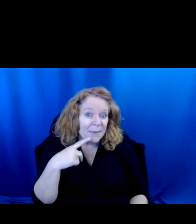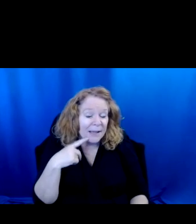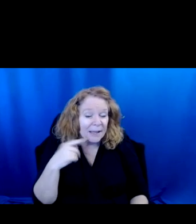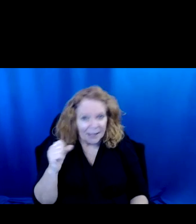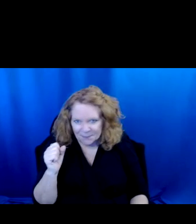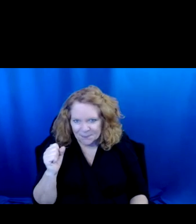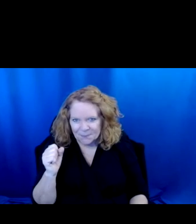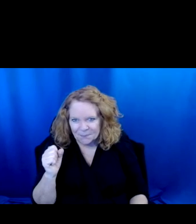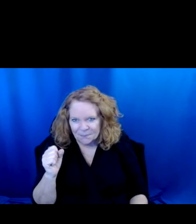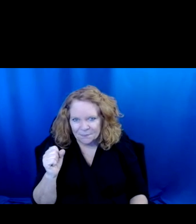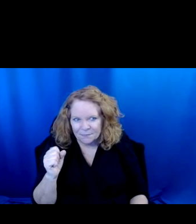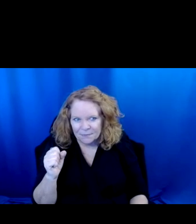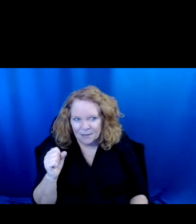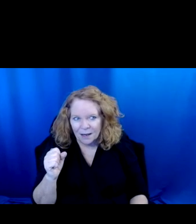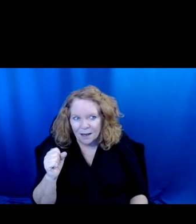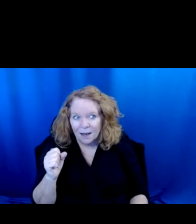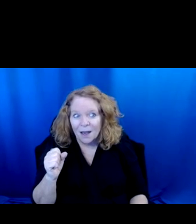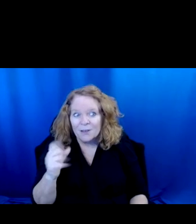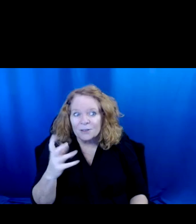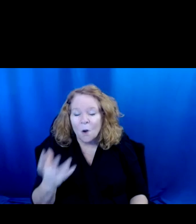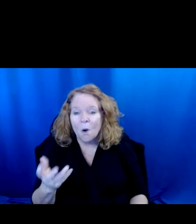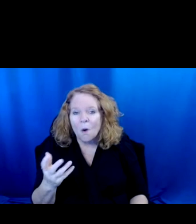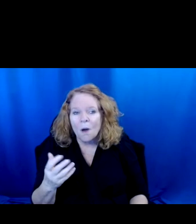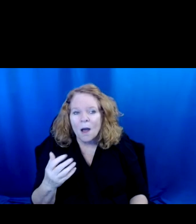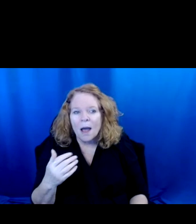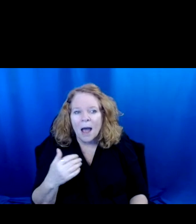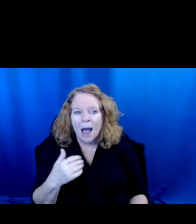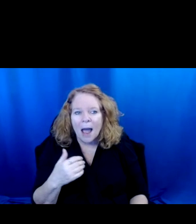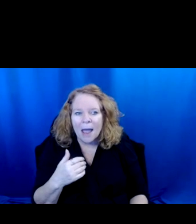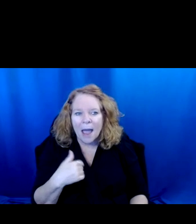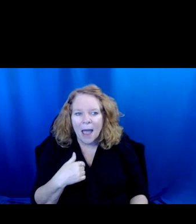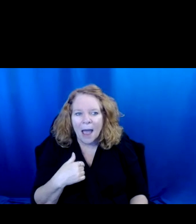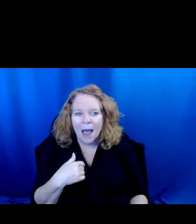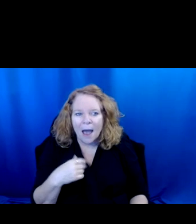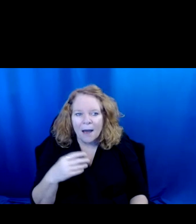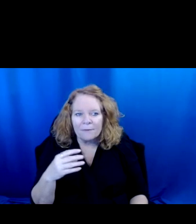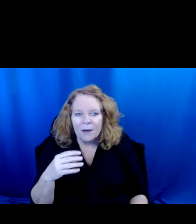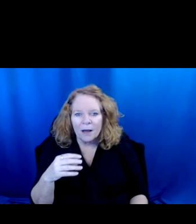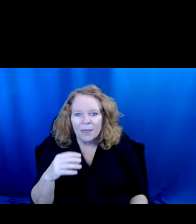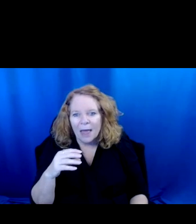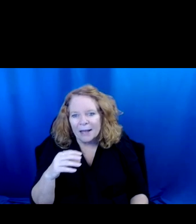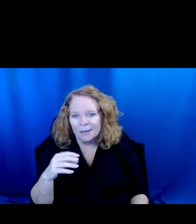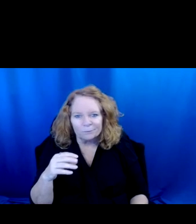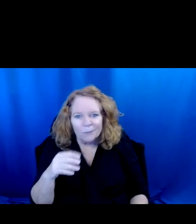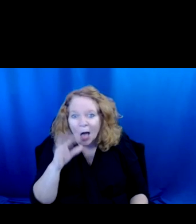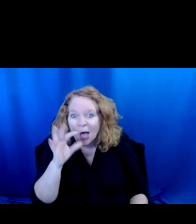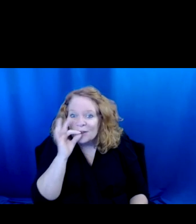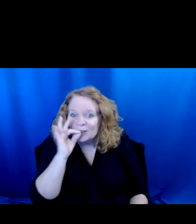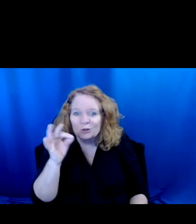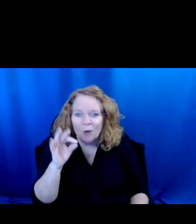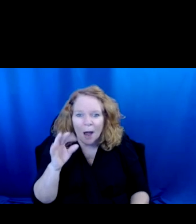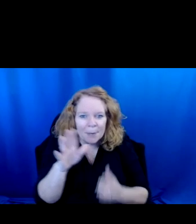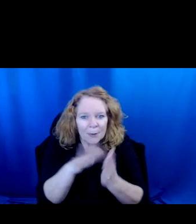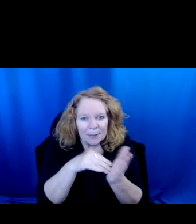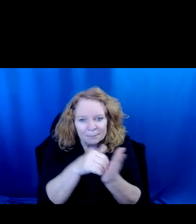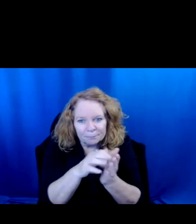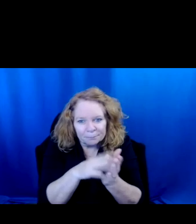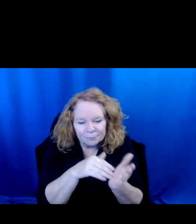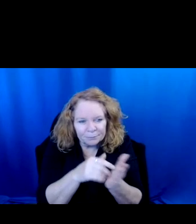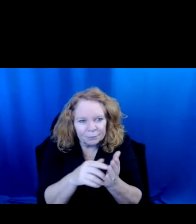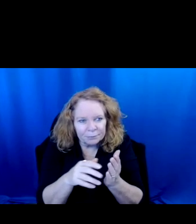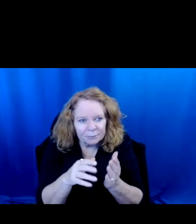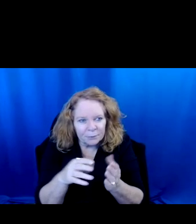just cut the strawberry juice or the strawberry jam or sauce, whatever you like to call it. I